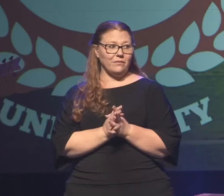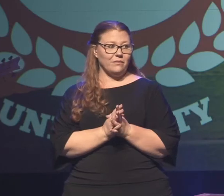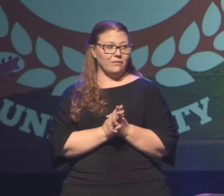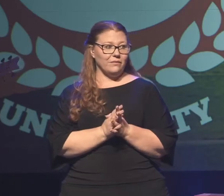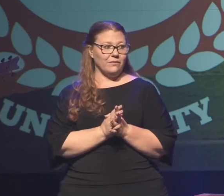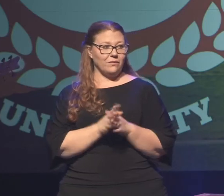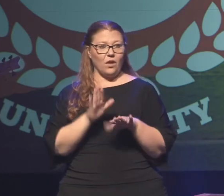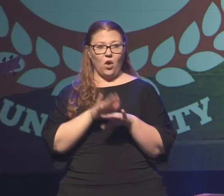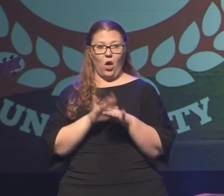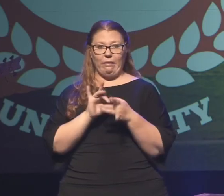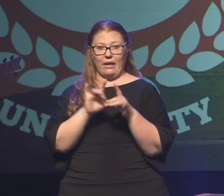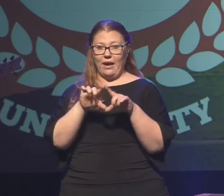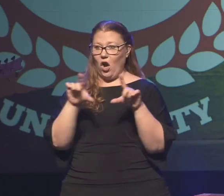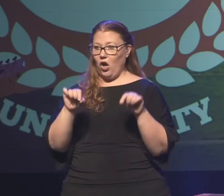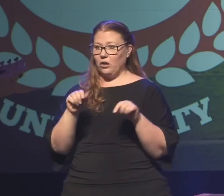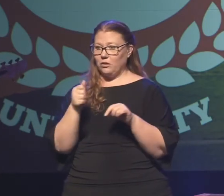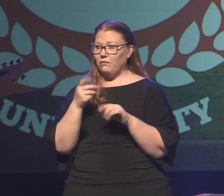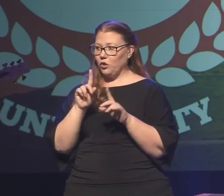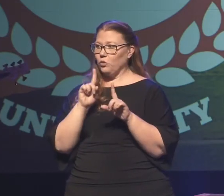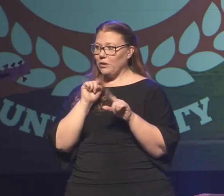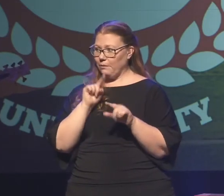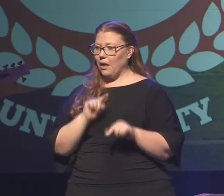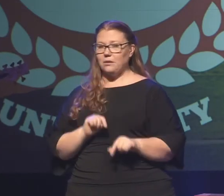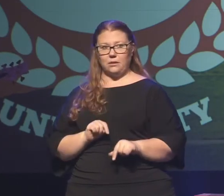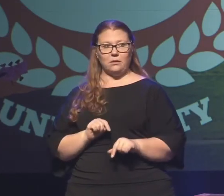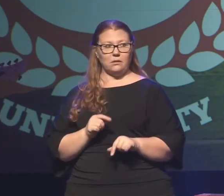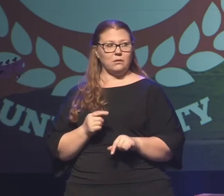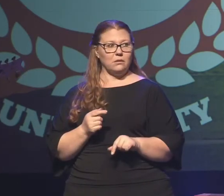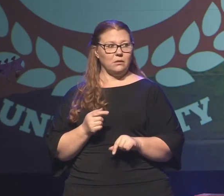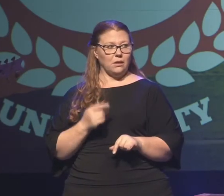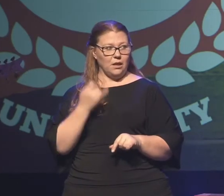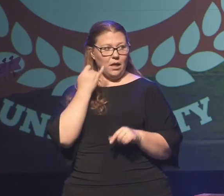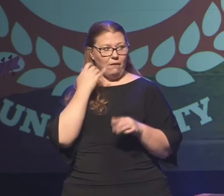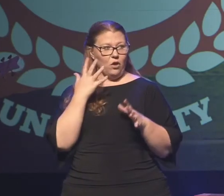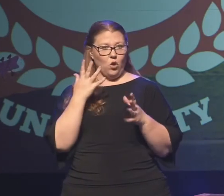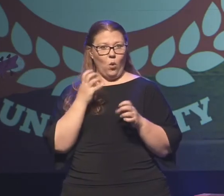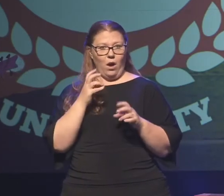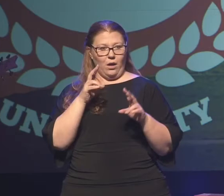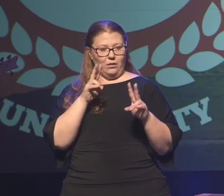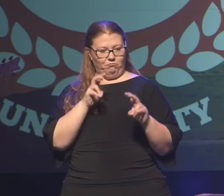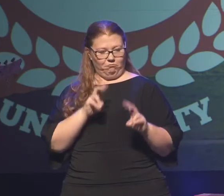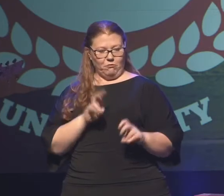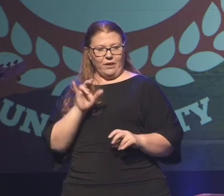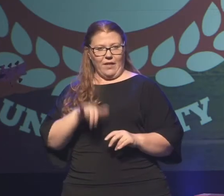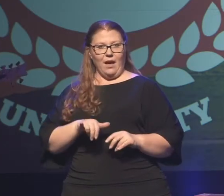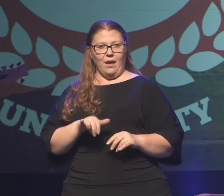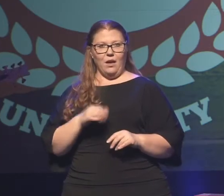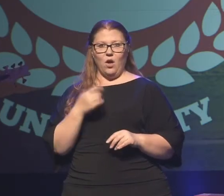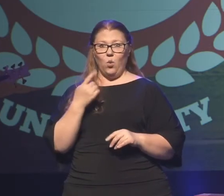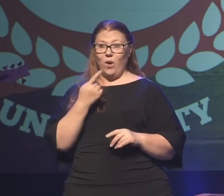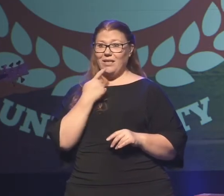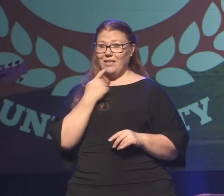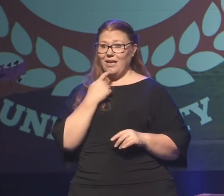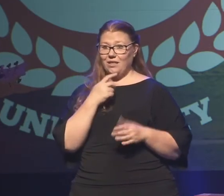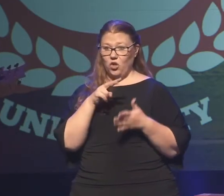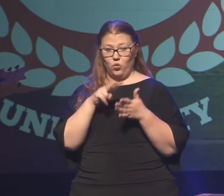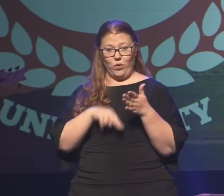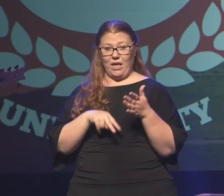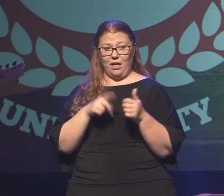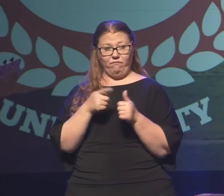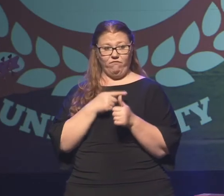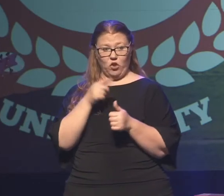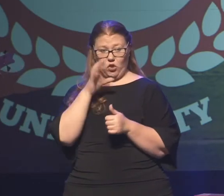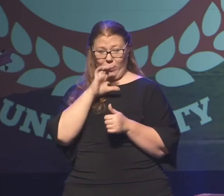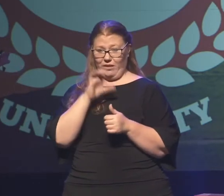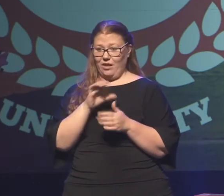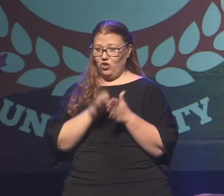On your Connect card, there's a couple of responses. If you want to take a look at those, one of them is just to read 1 Corinthians 13